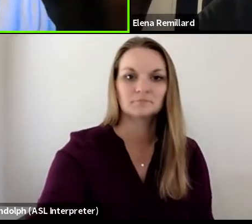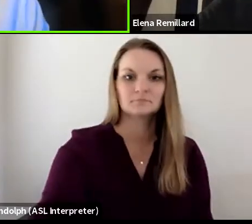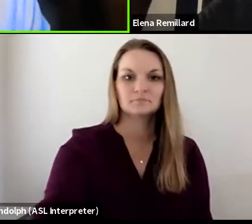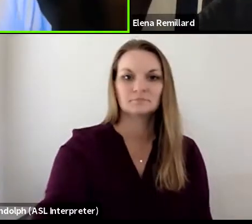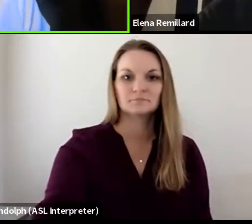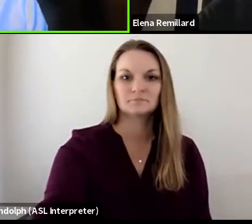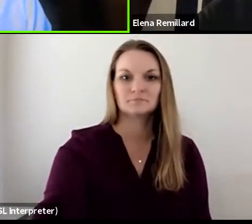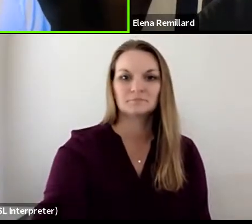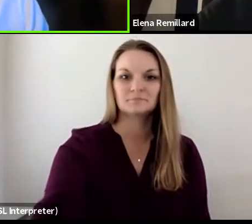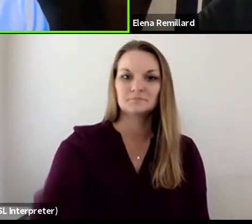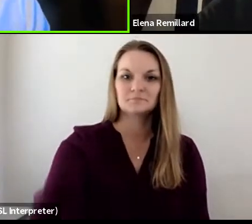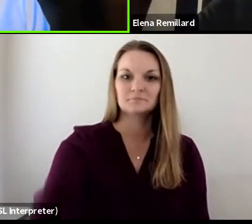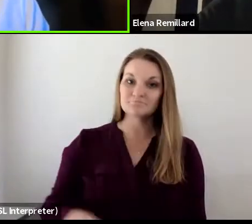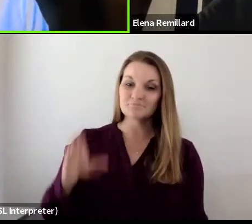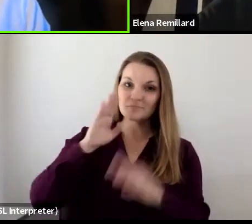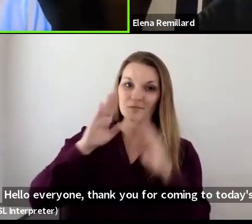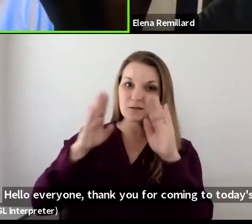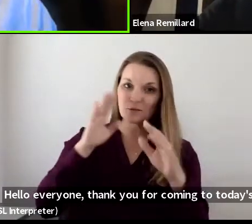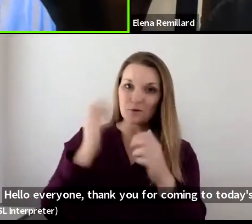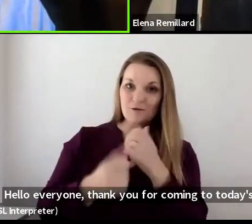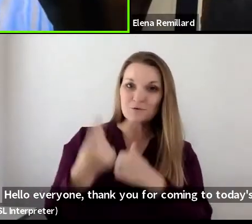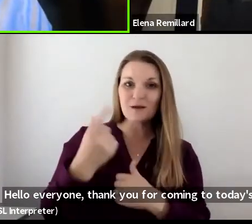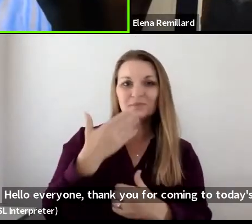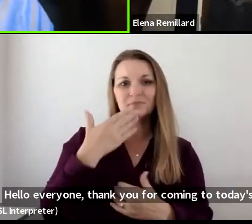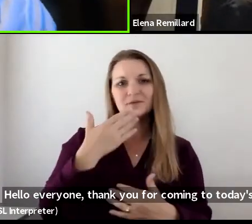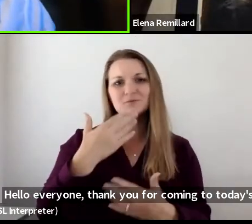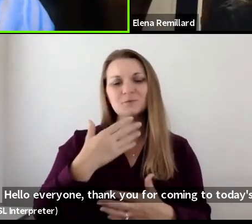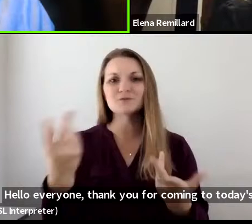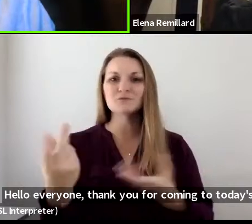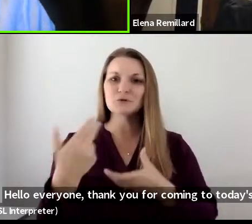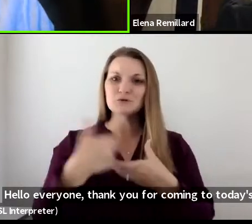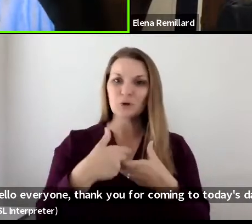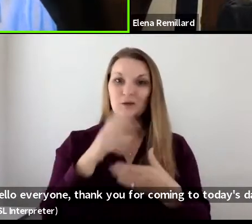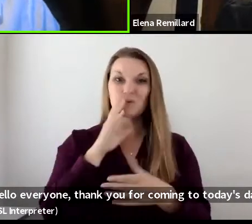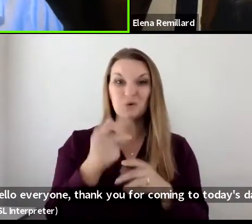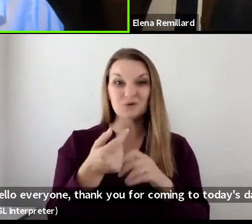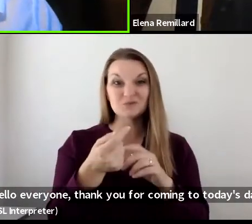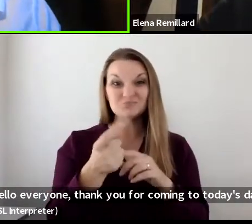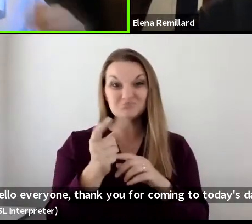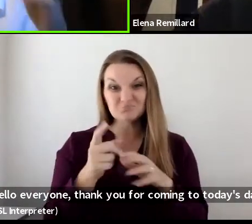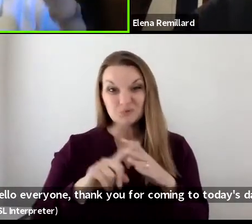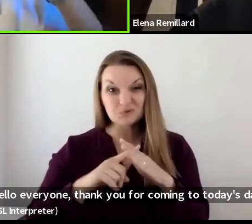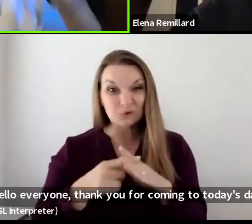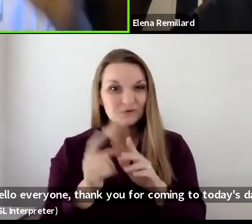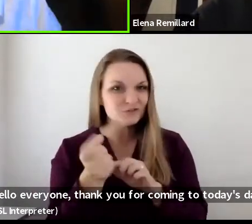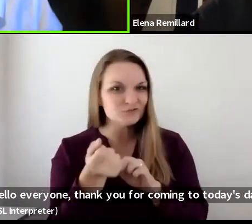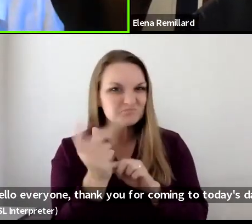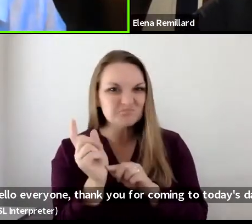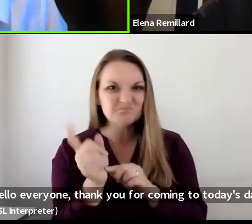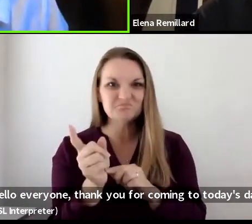Hello, everyone. Thank you for coming to today's Day of the Science Conference. We'll be starting in just a couple minutes.